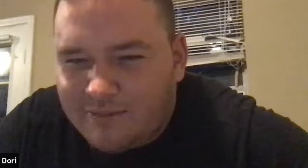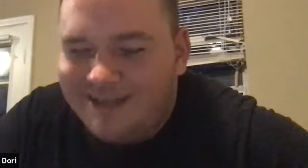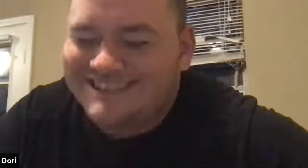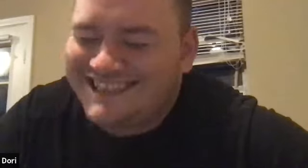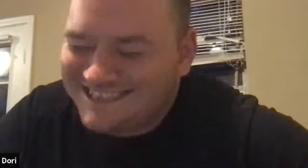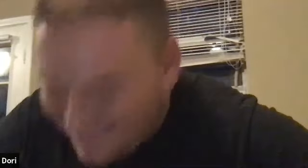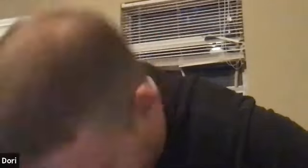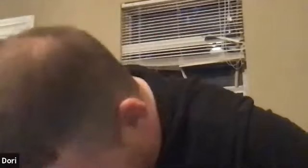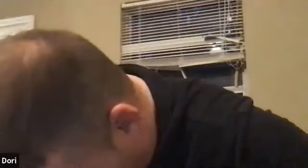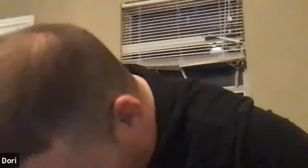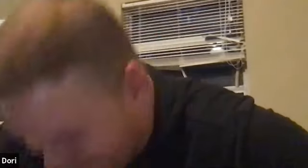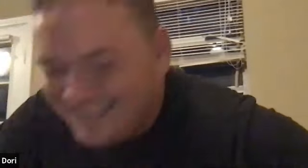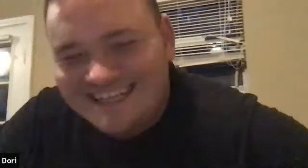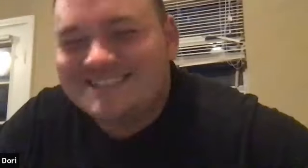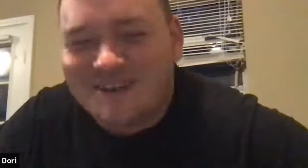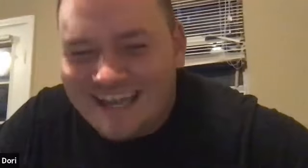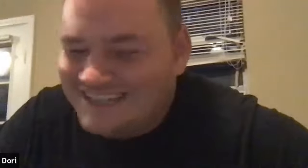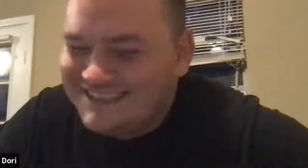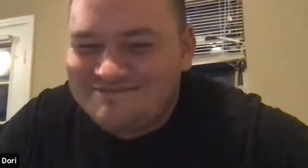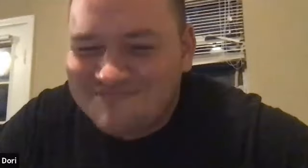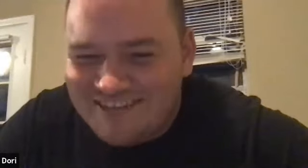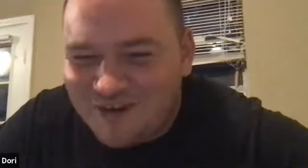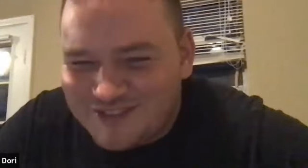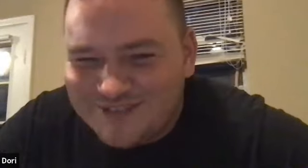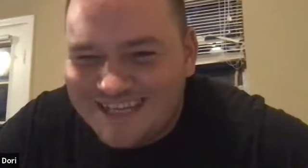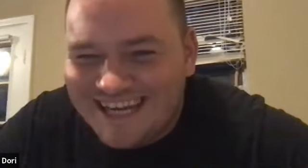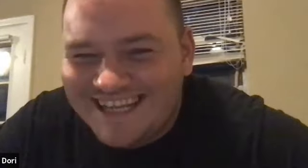up. It's okay. Deaf culture, we get it.